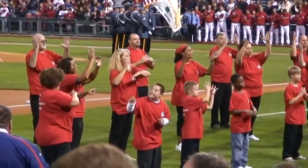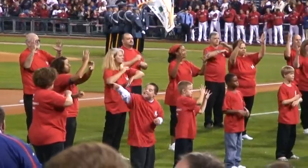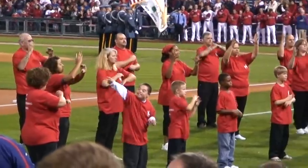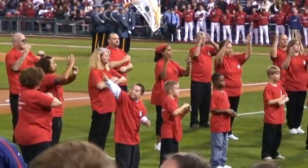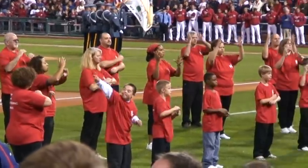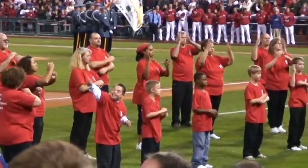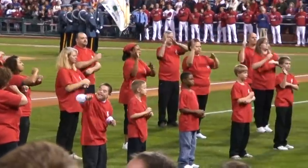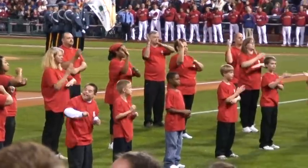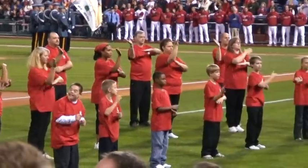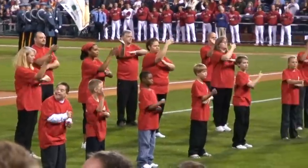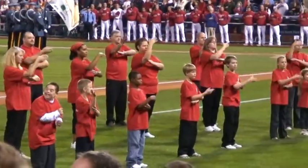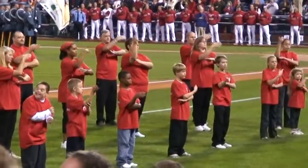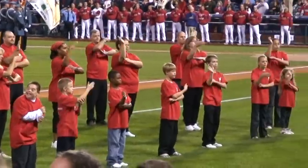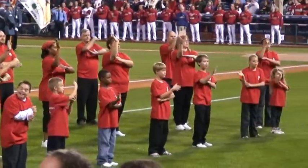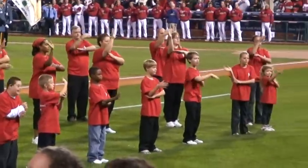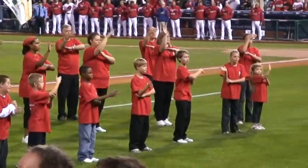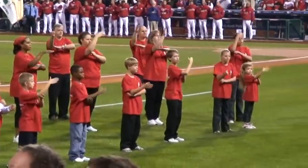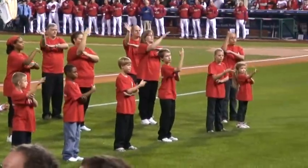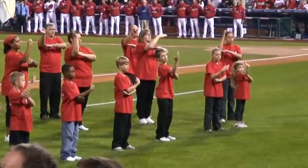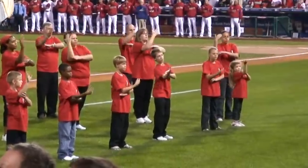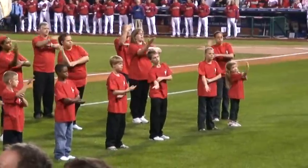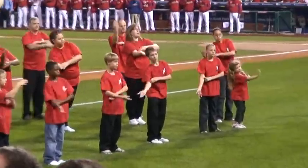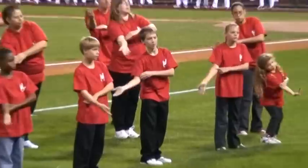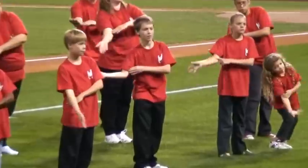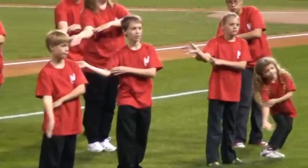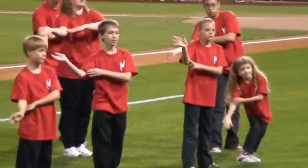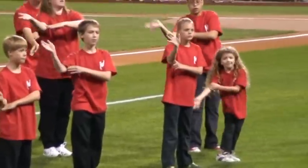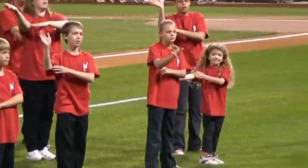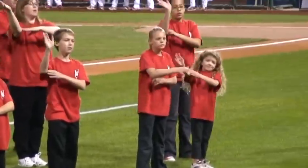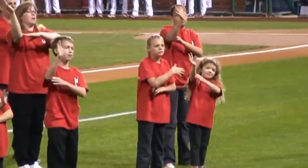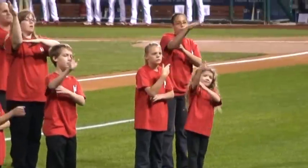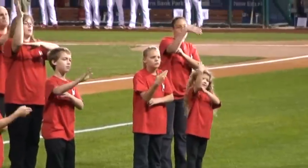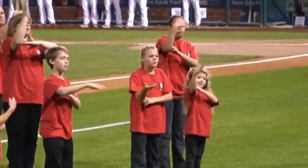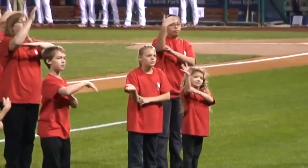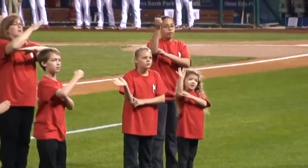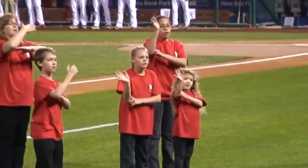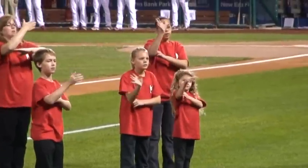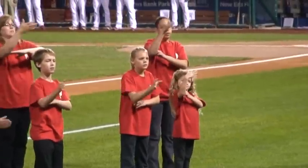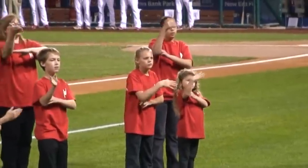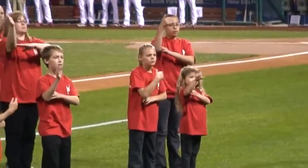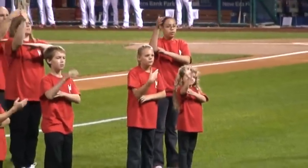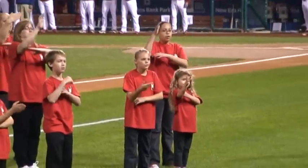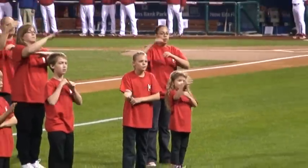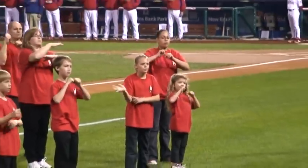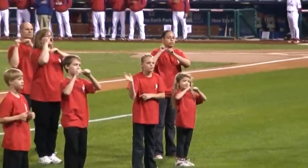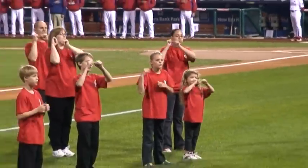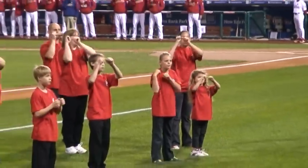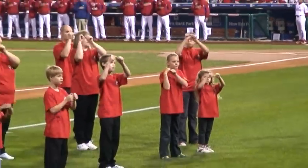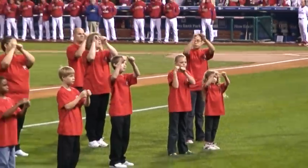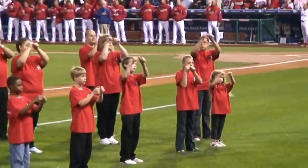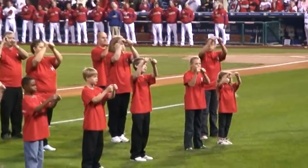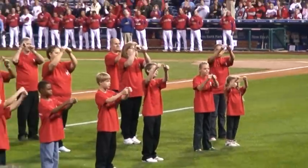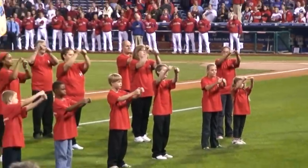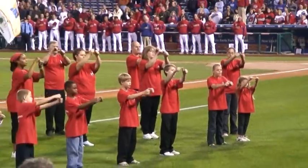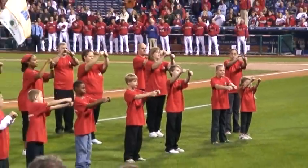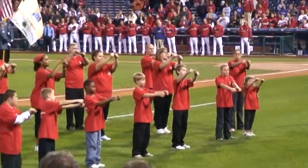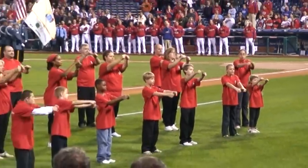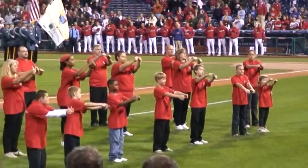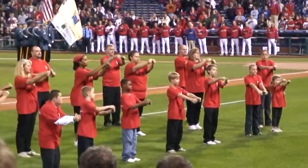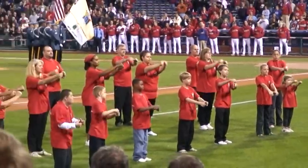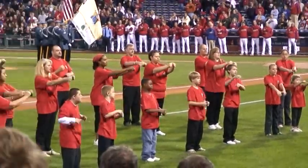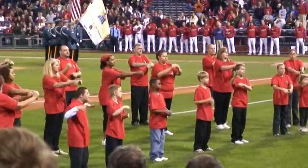the bombs bursting in air, get proof